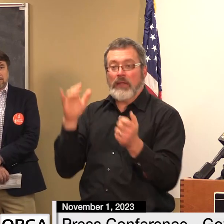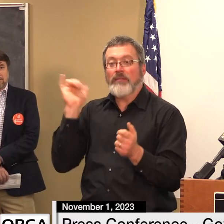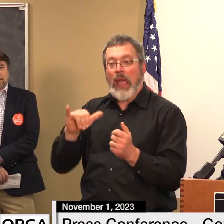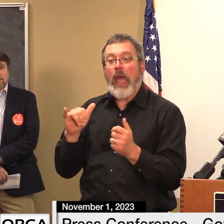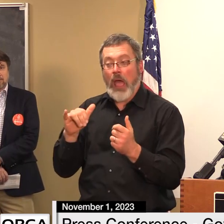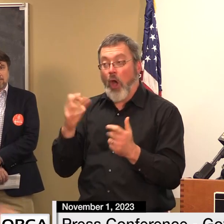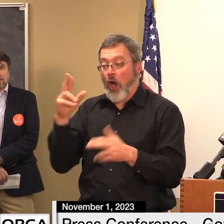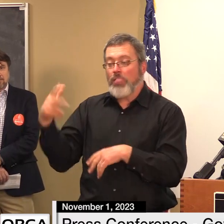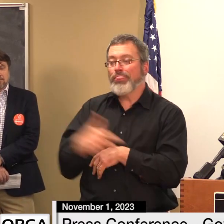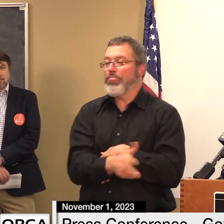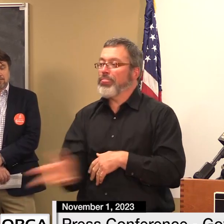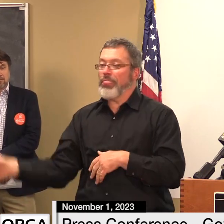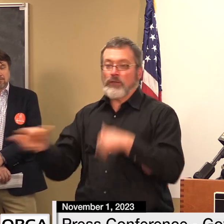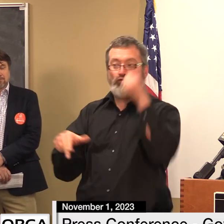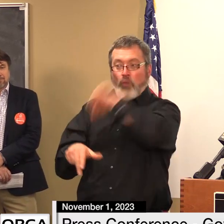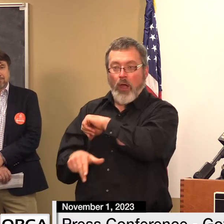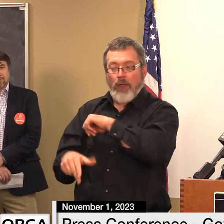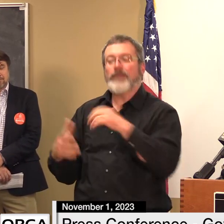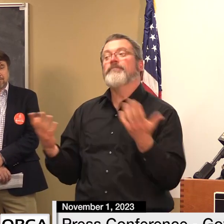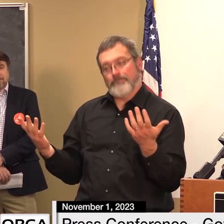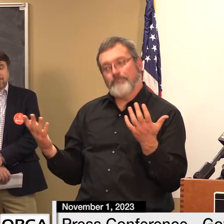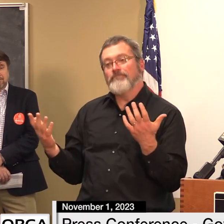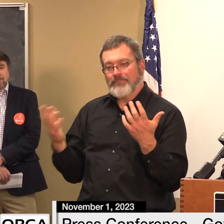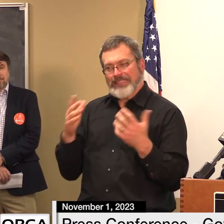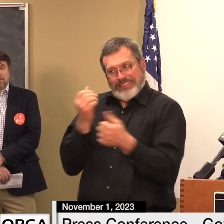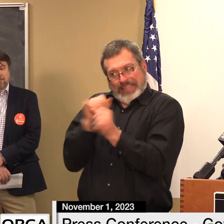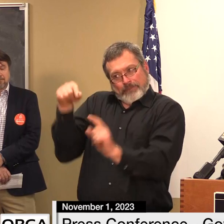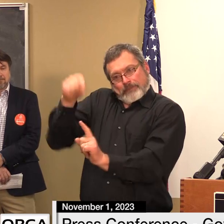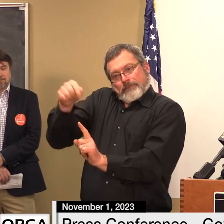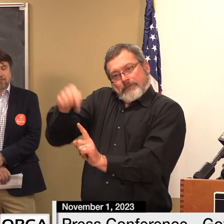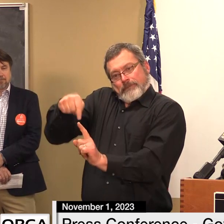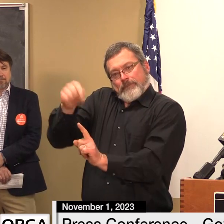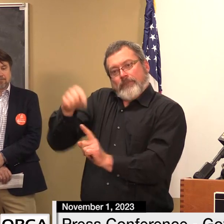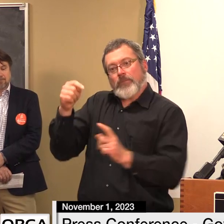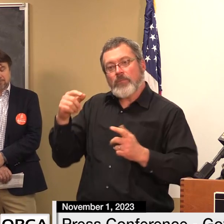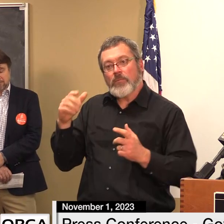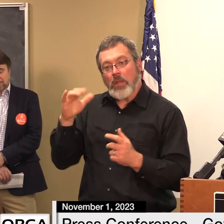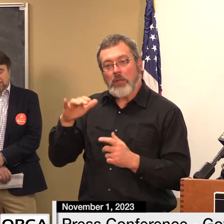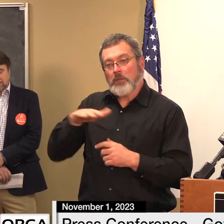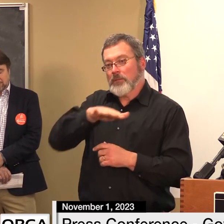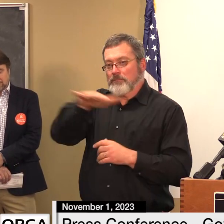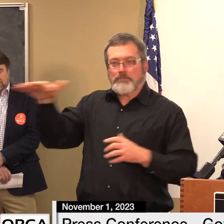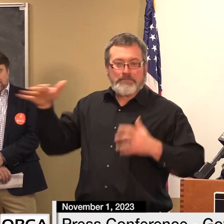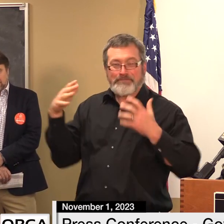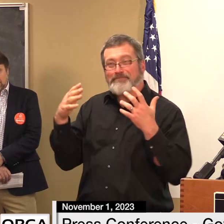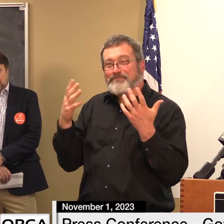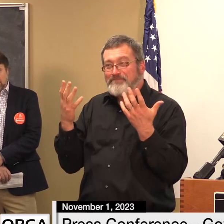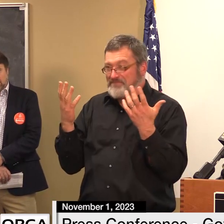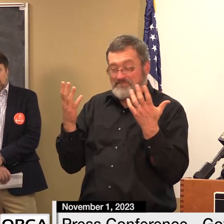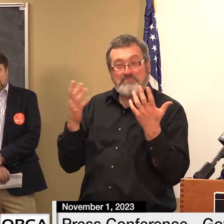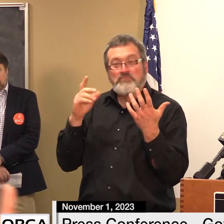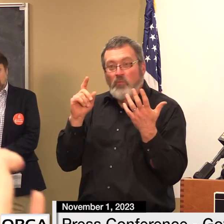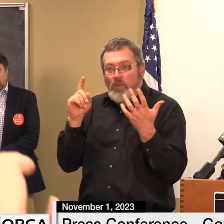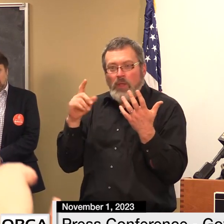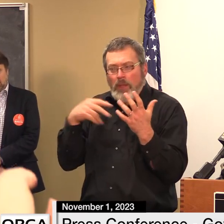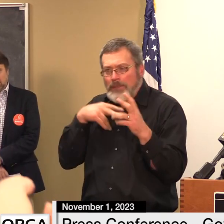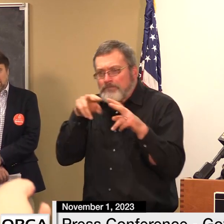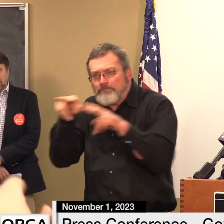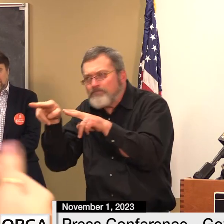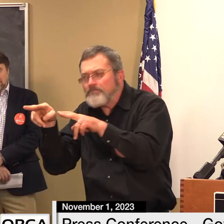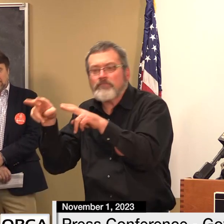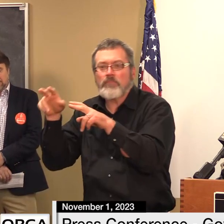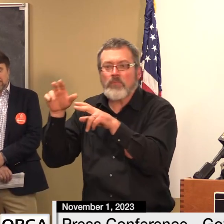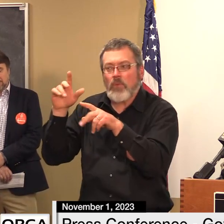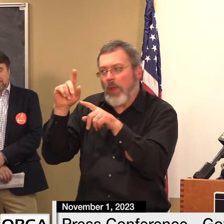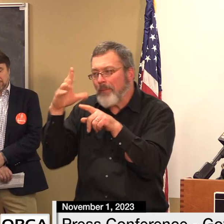And so when you have speeds of 90 to 100 miles an hour routinely, we're gonna target those vehicles before we're